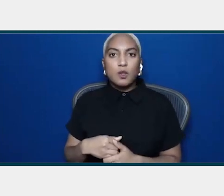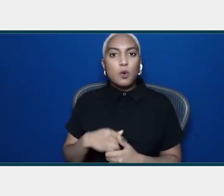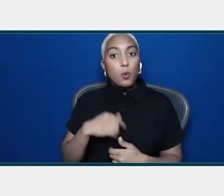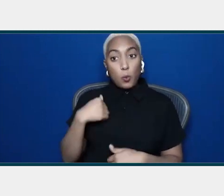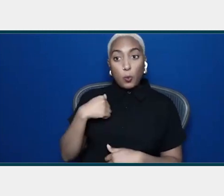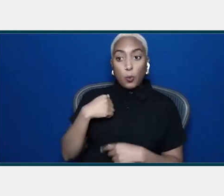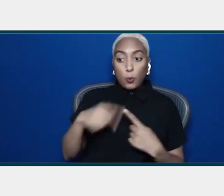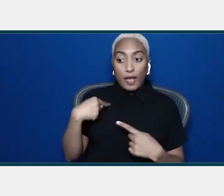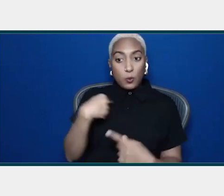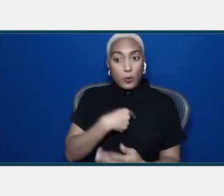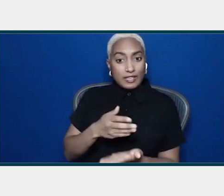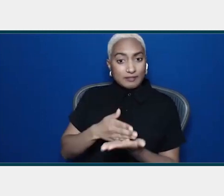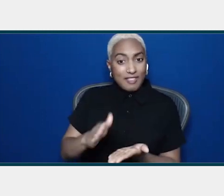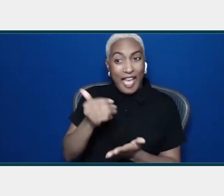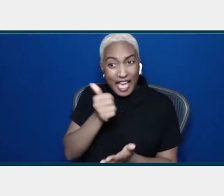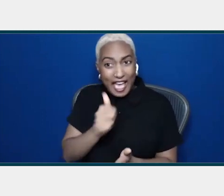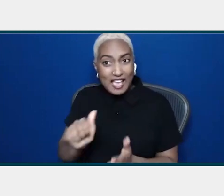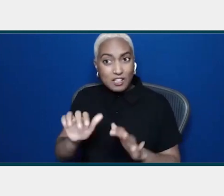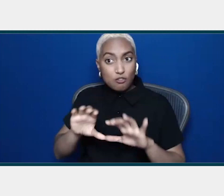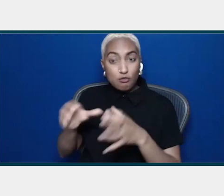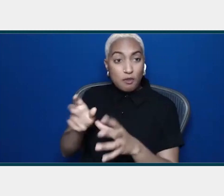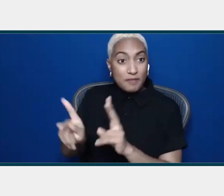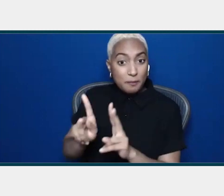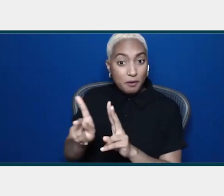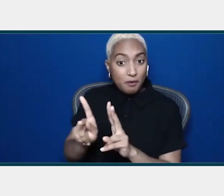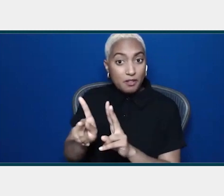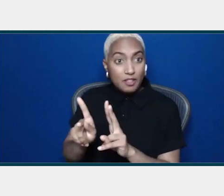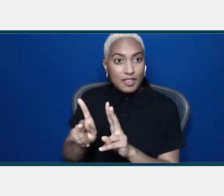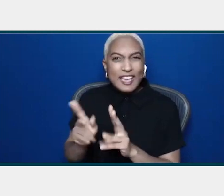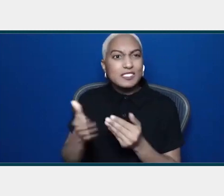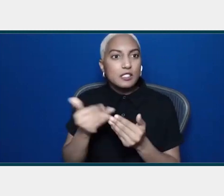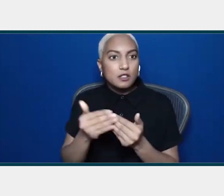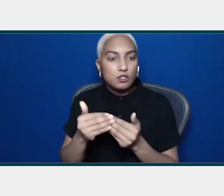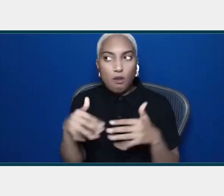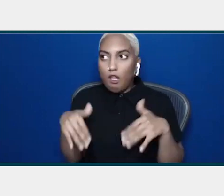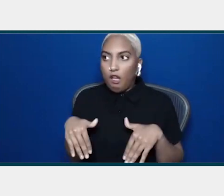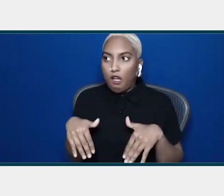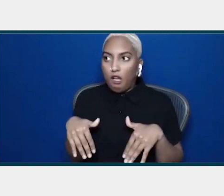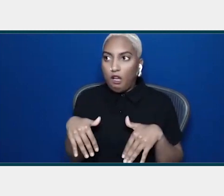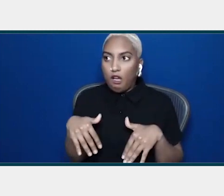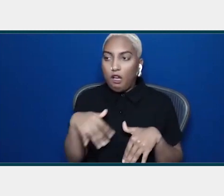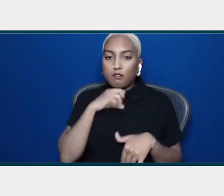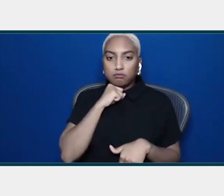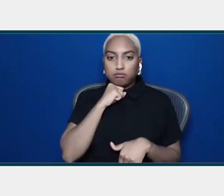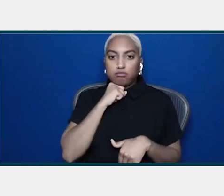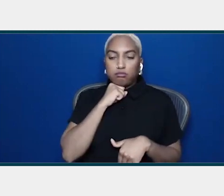that's such a big problem, and it's so big that I'm just going to intellectually tap out.